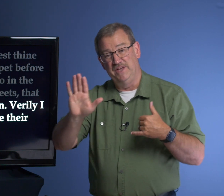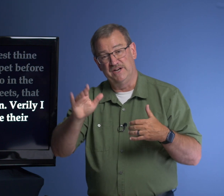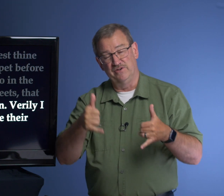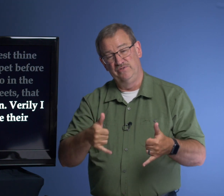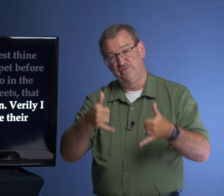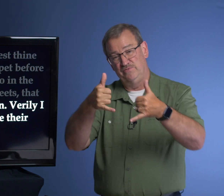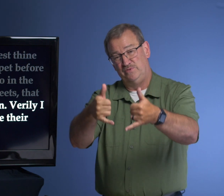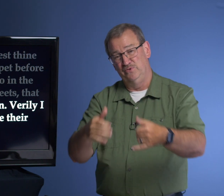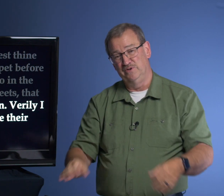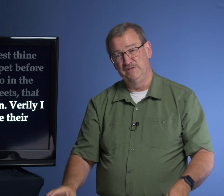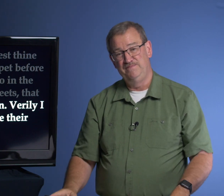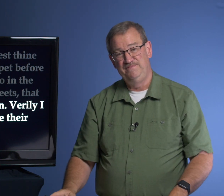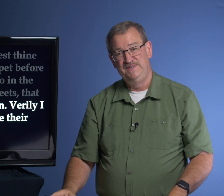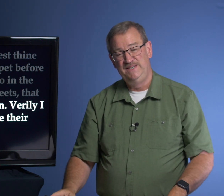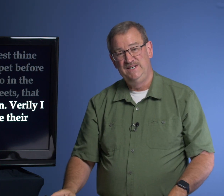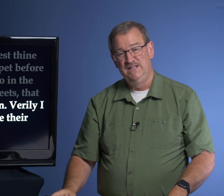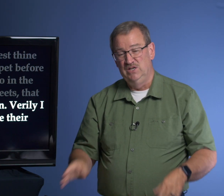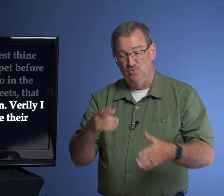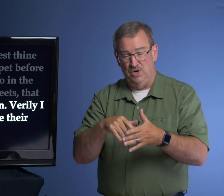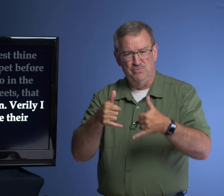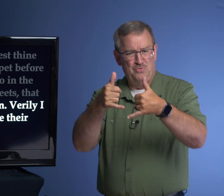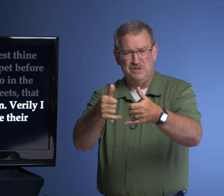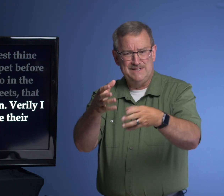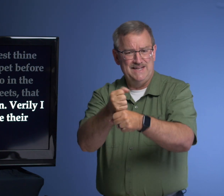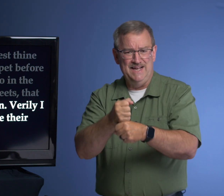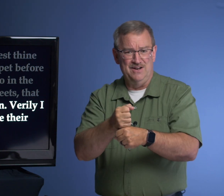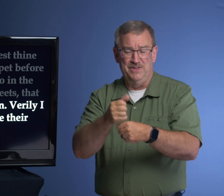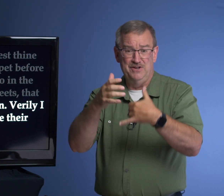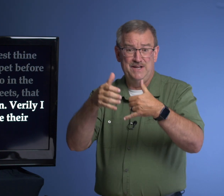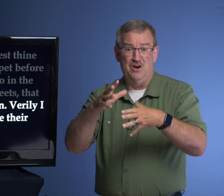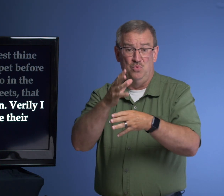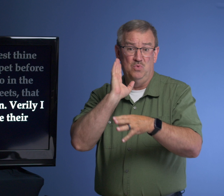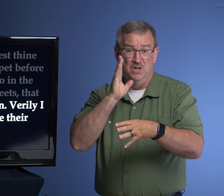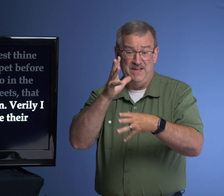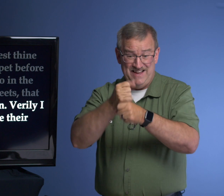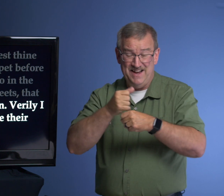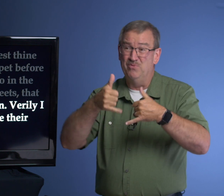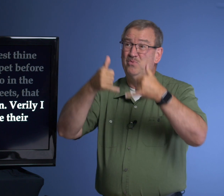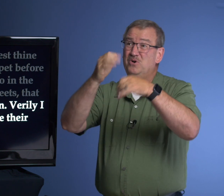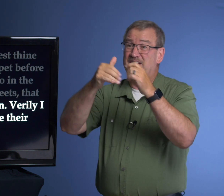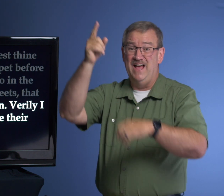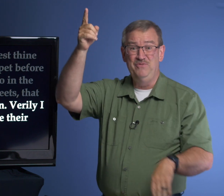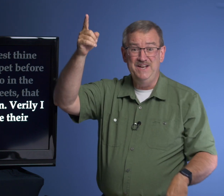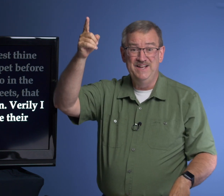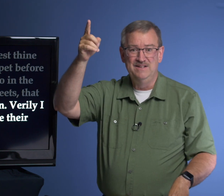their reward. What reward did they get? Will they get a reward in heaven?